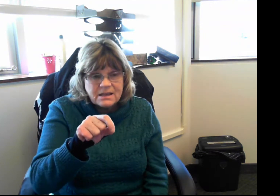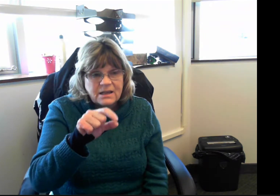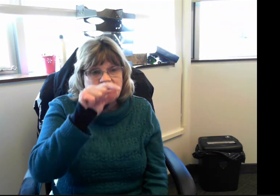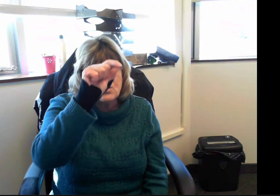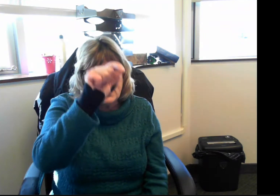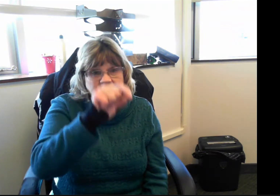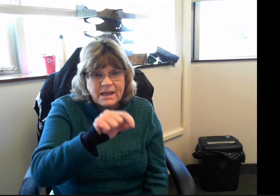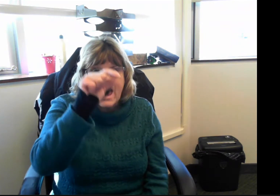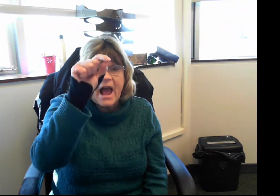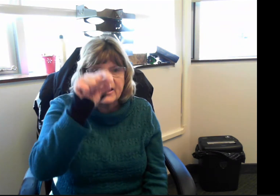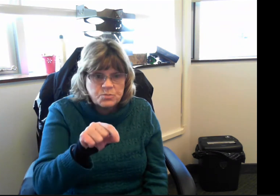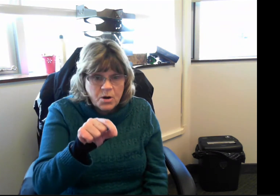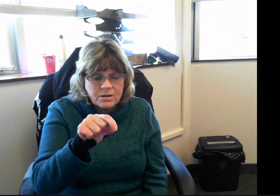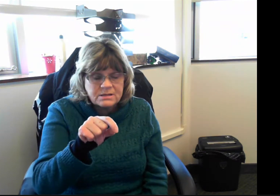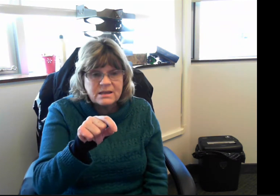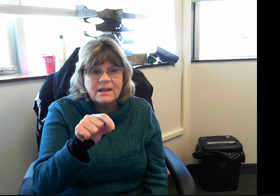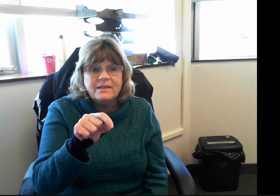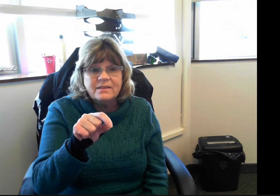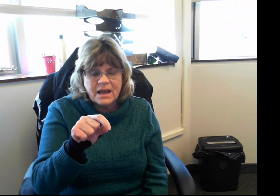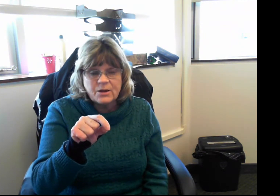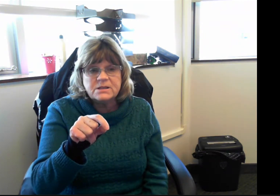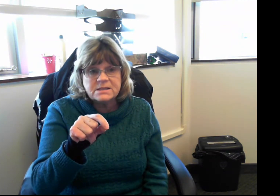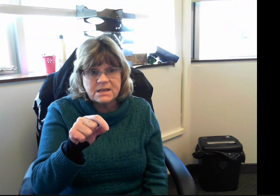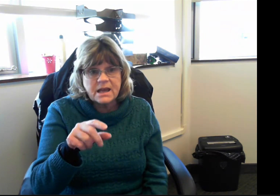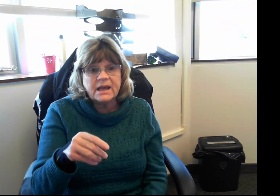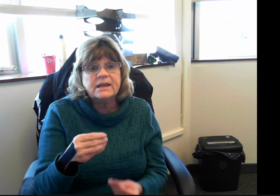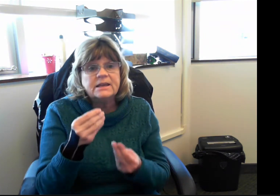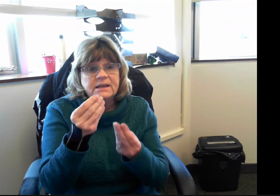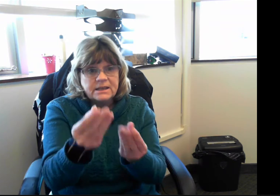if they're making hash marks, then I would say